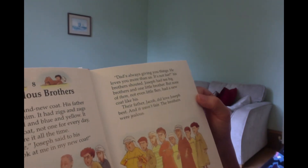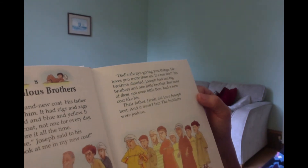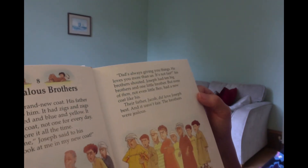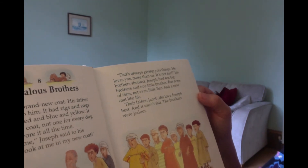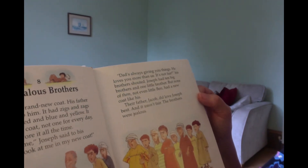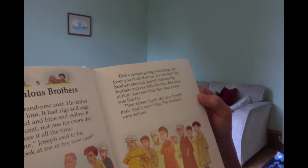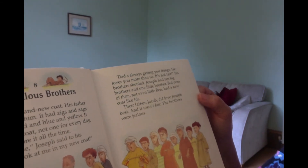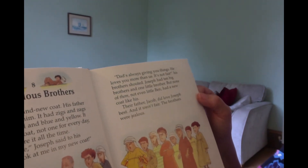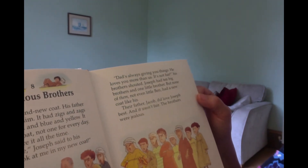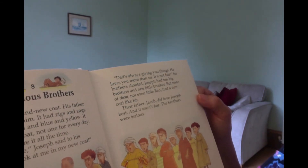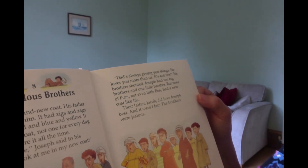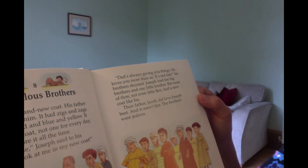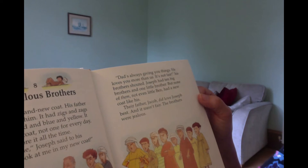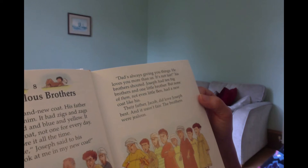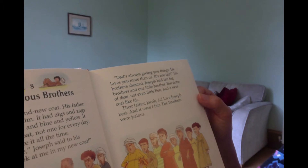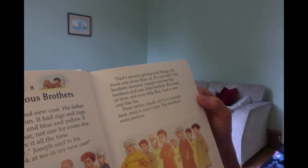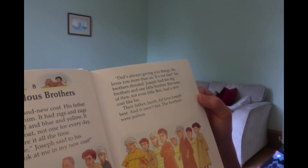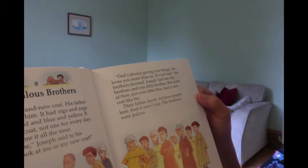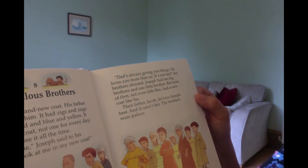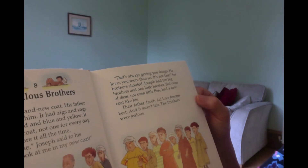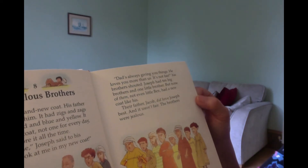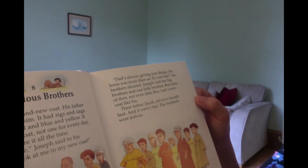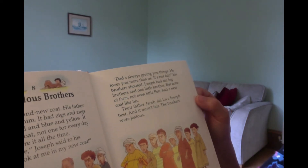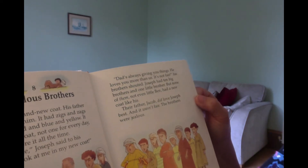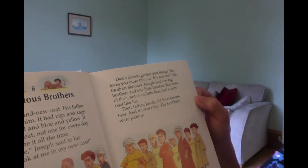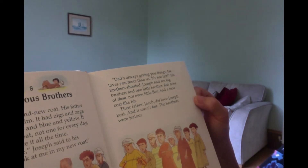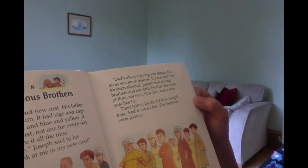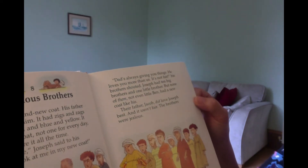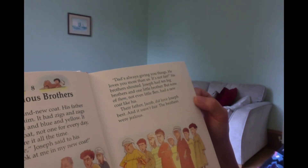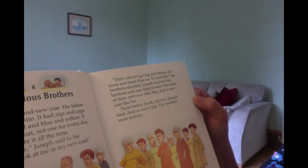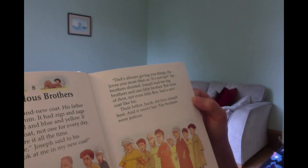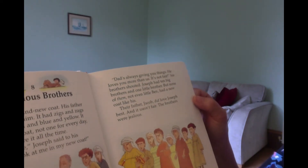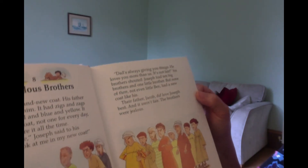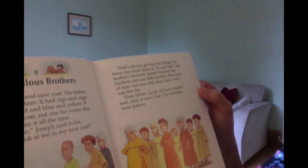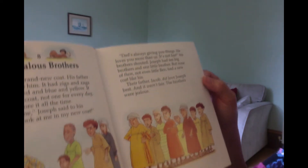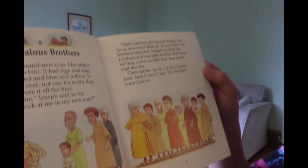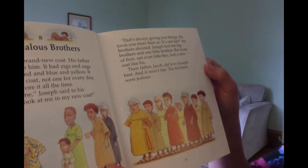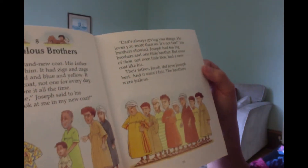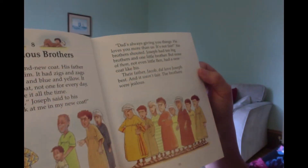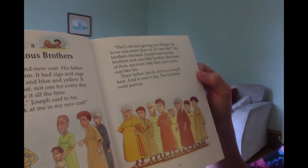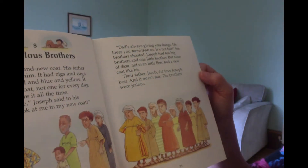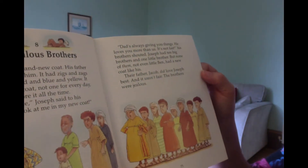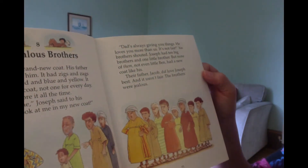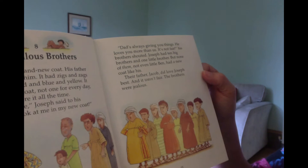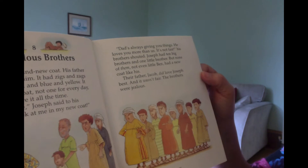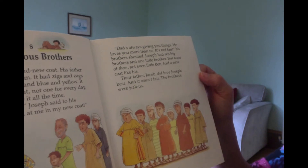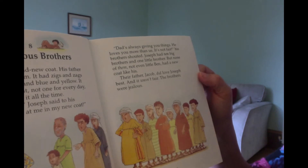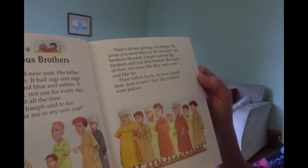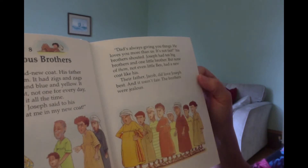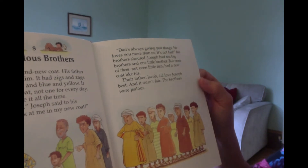brother. But none of them, not even little Ben, had a new coat like this one. Their father